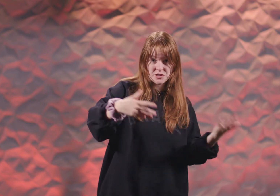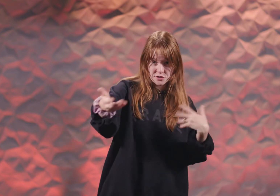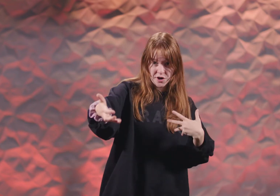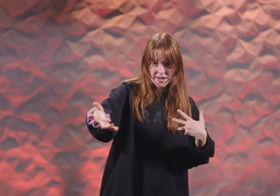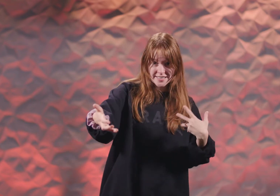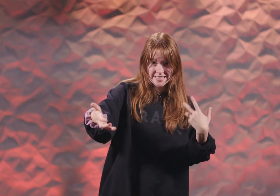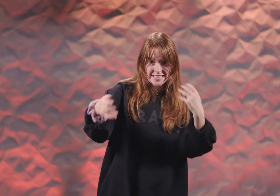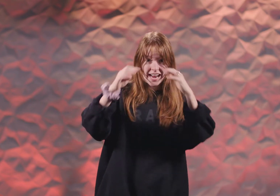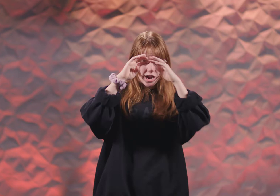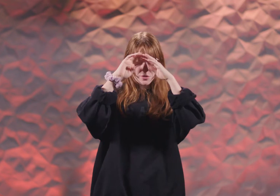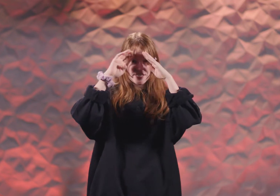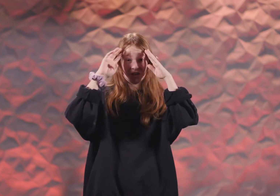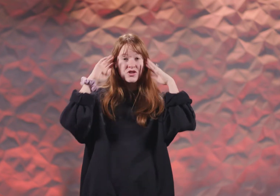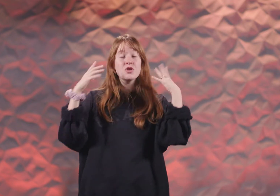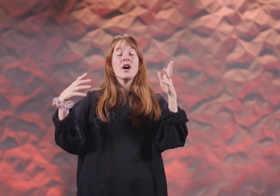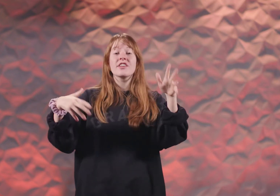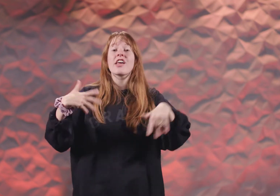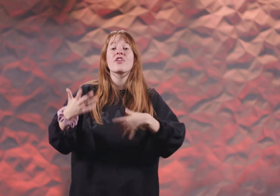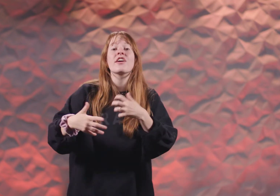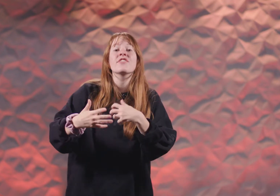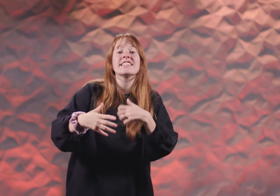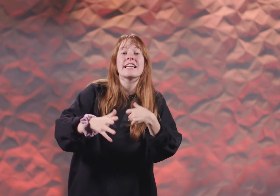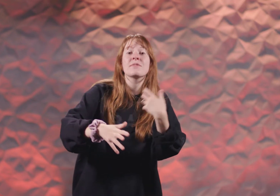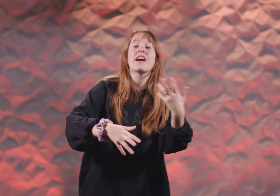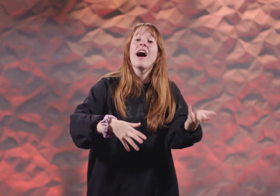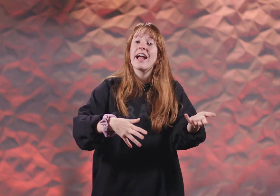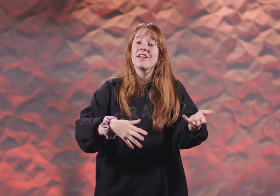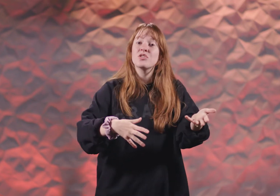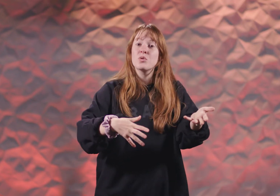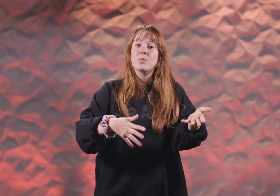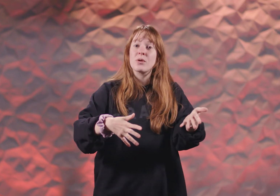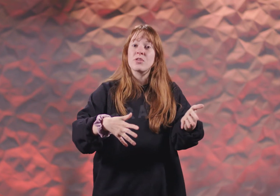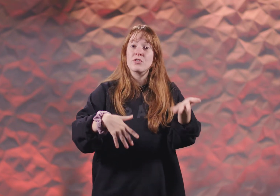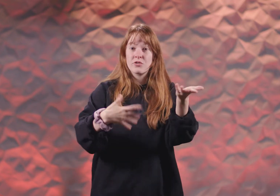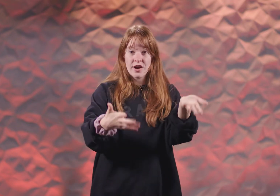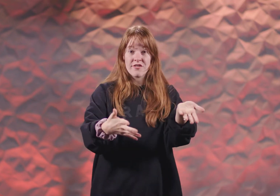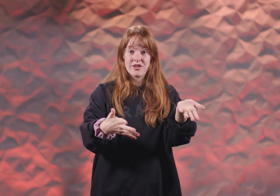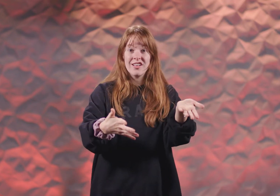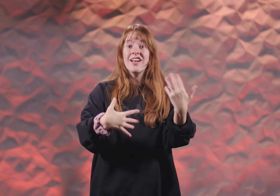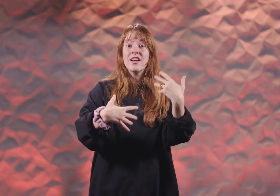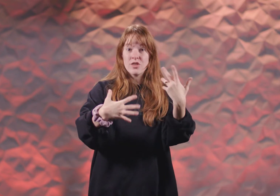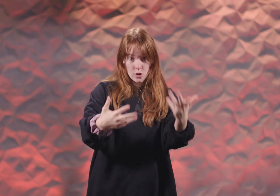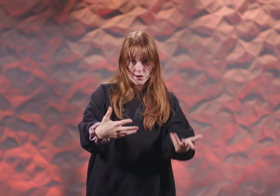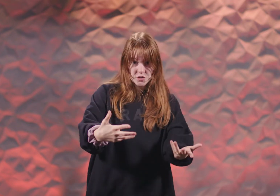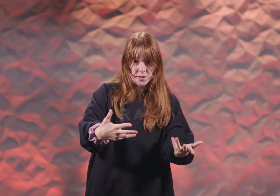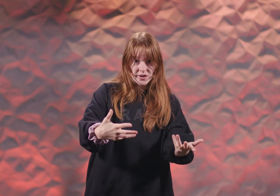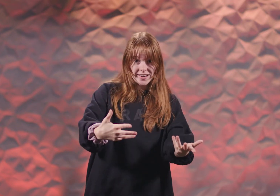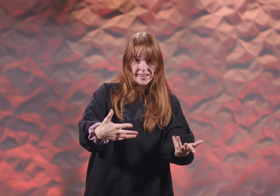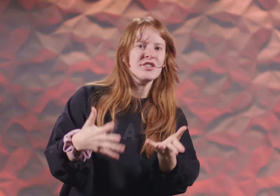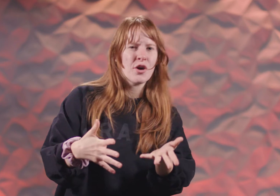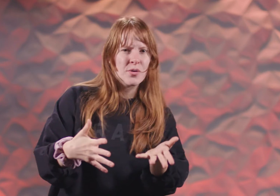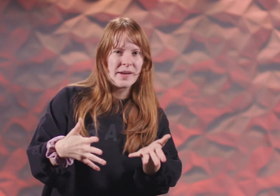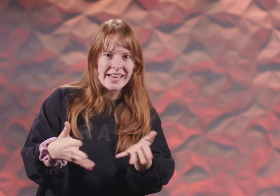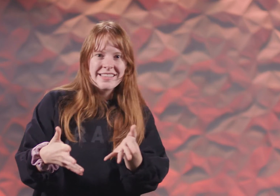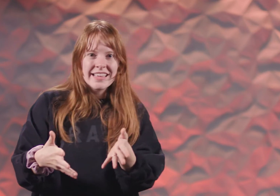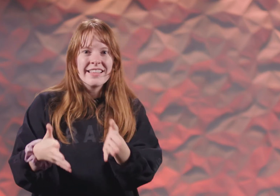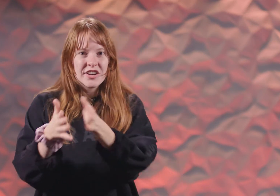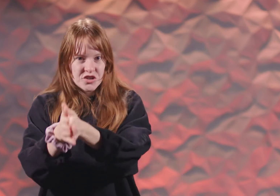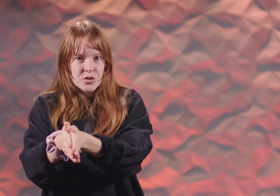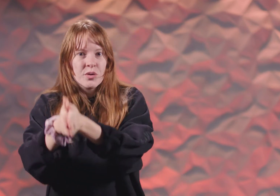to the cross, He said, I will send you another of the same kind who will be with you forever, the Holy Spirit. So anything that is true